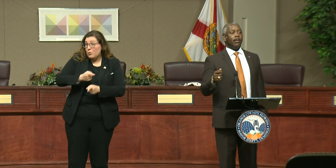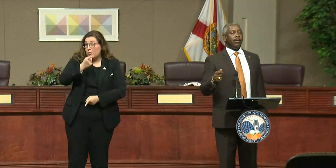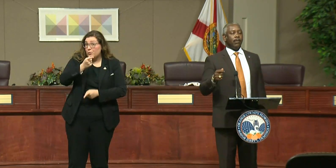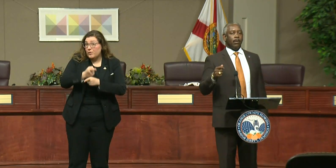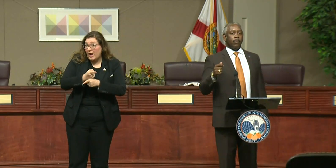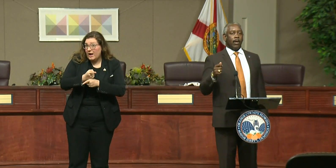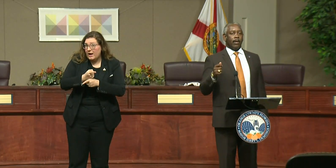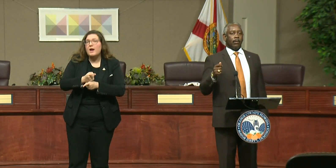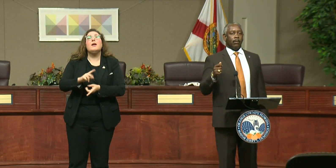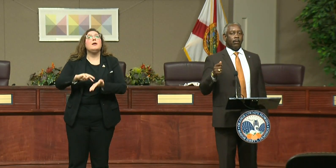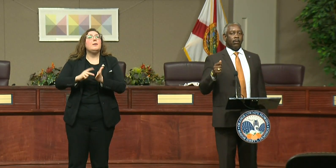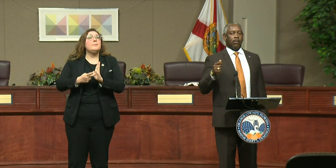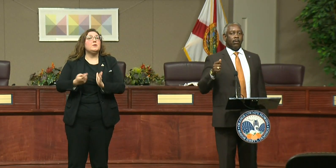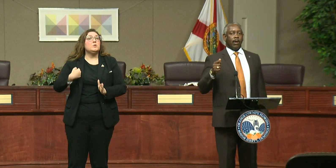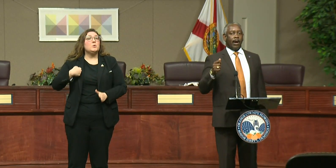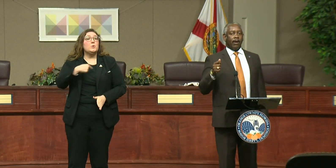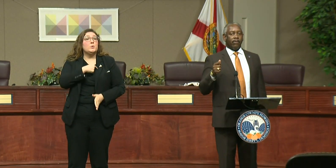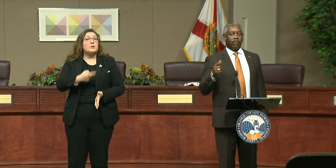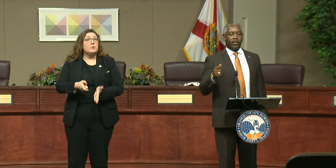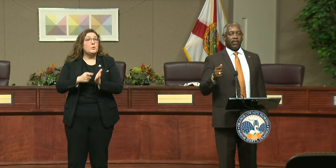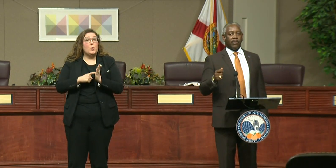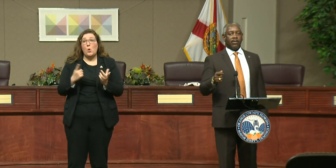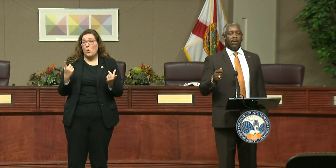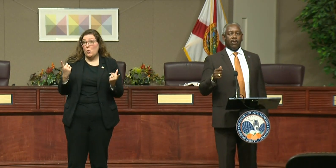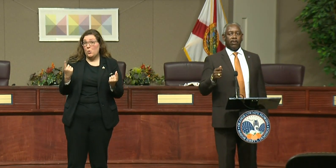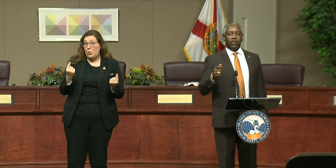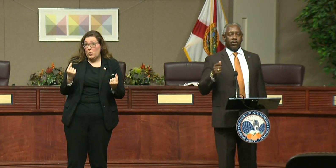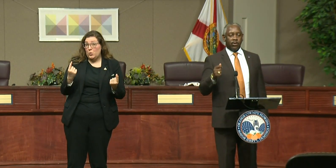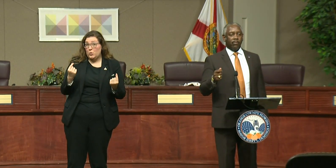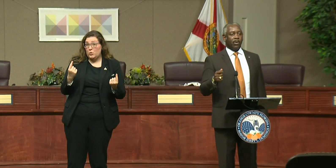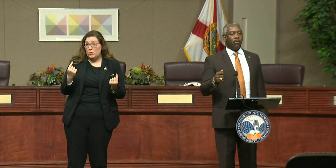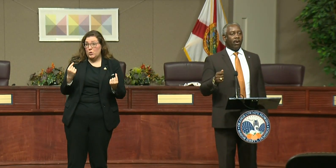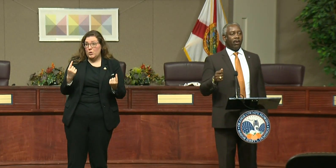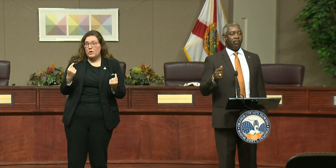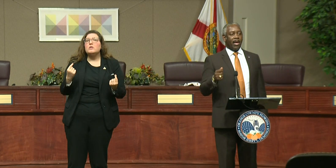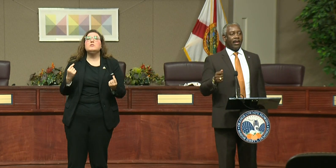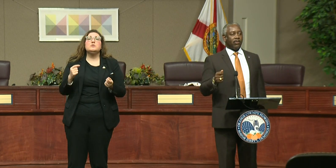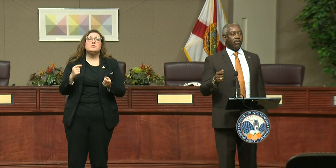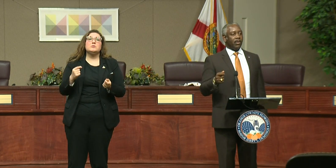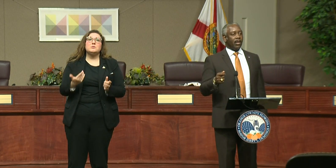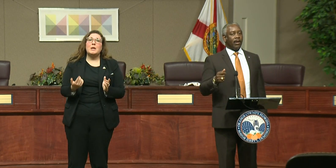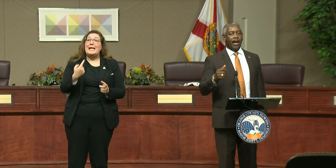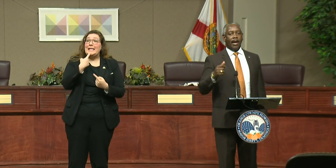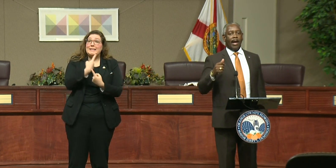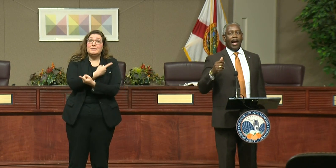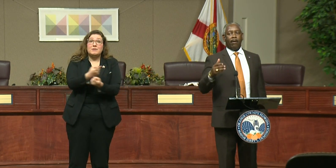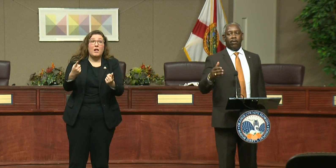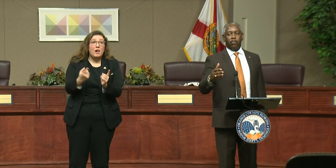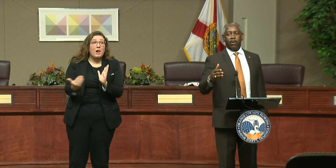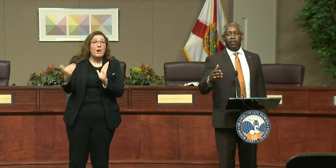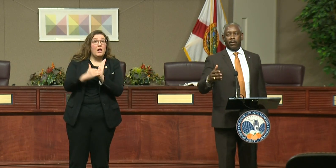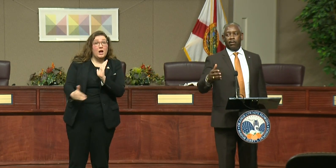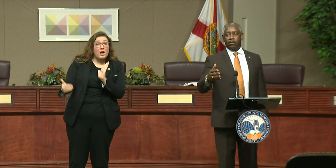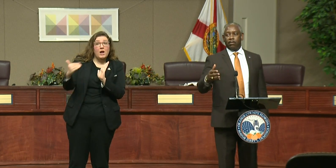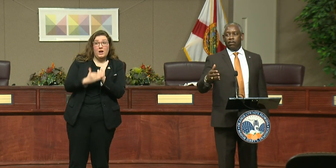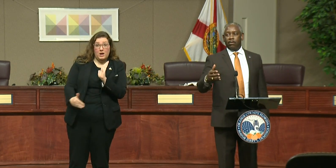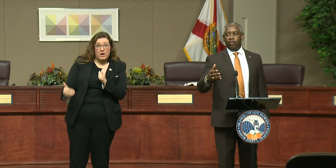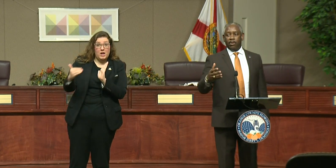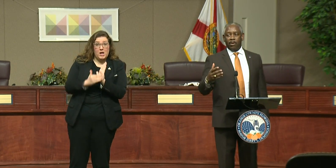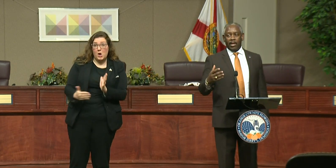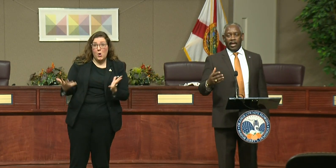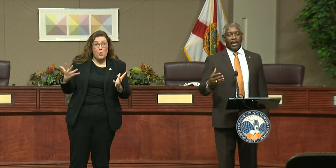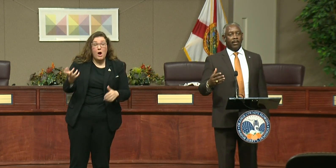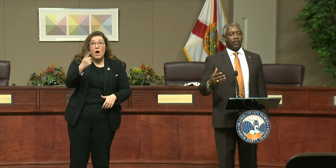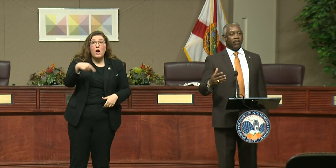reiterate that our residents should be wearing masks when they are out in public, when